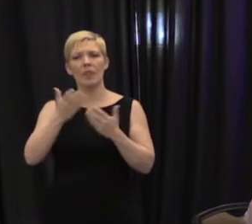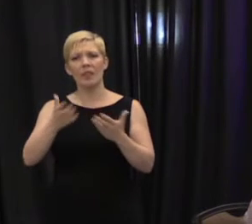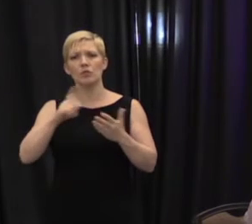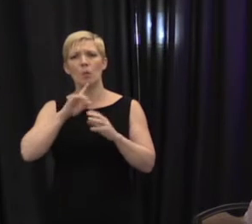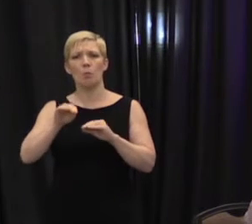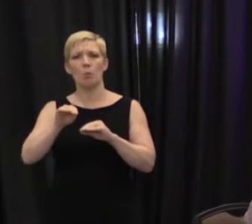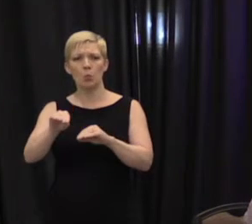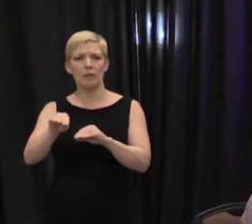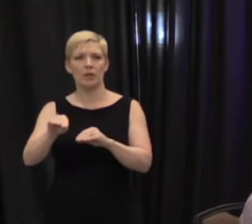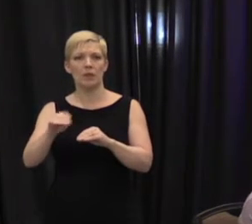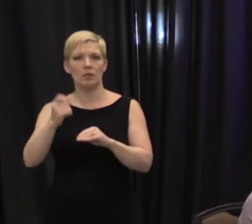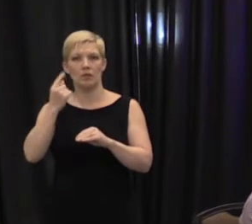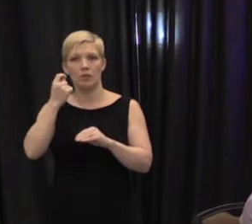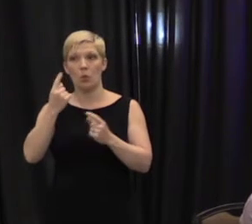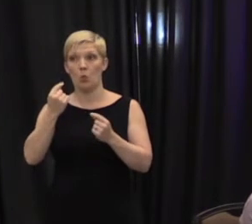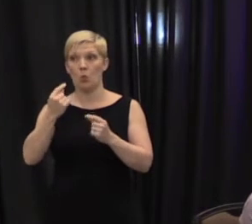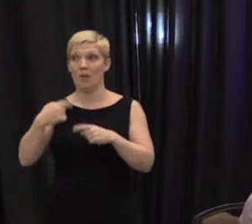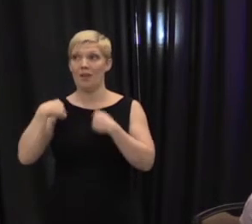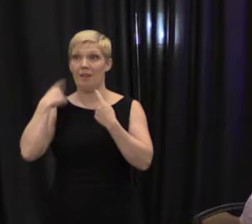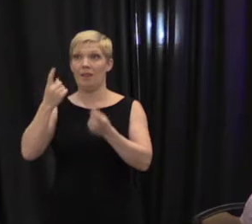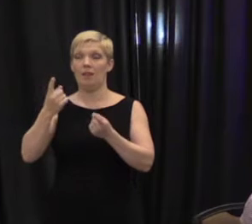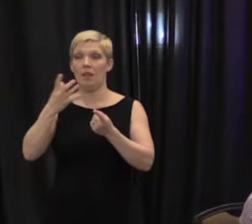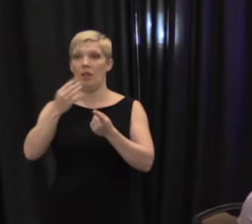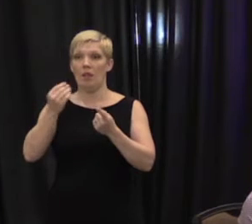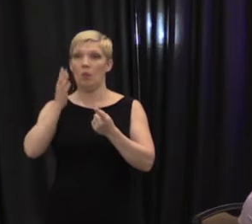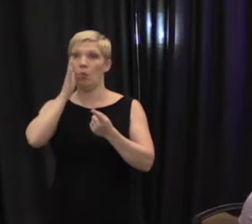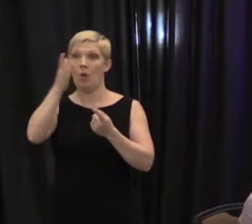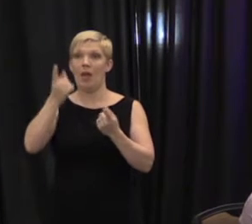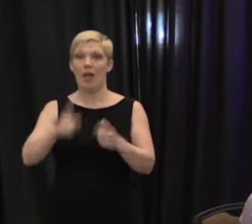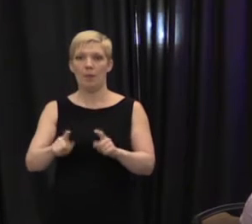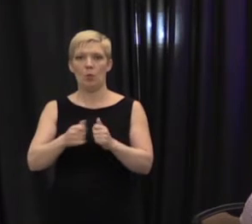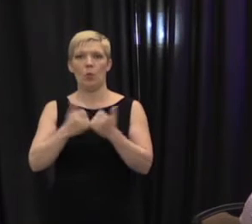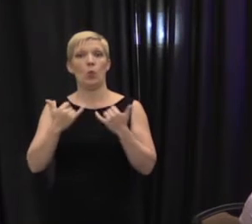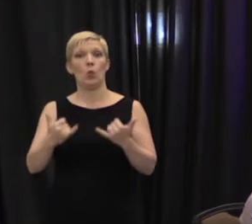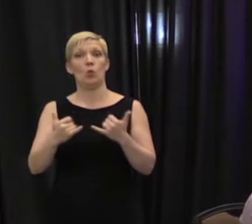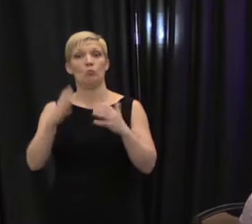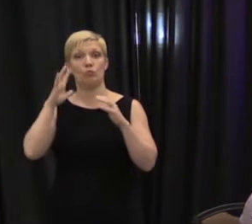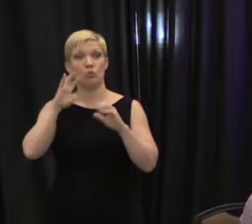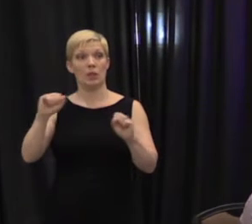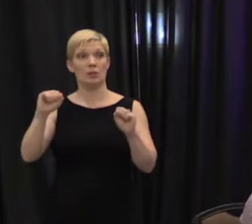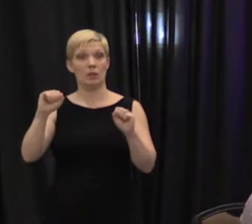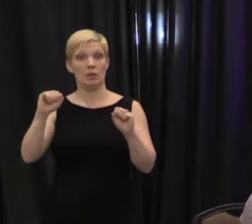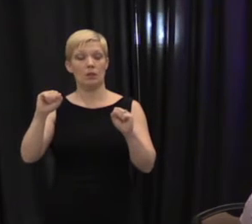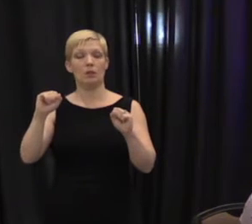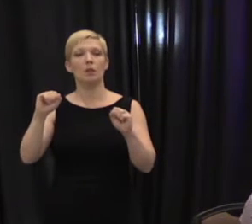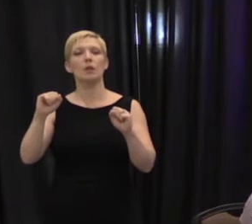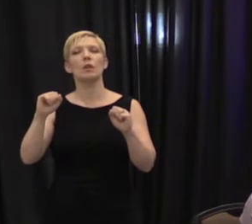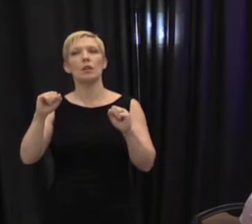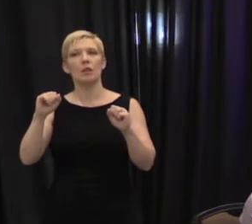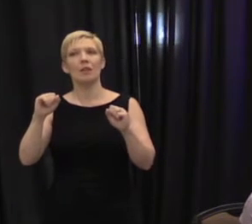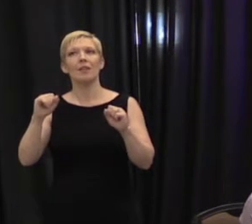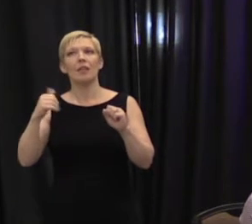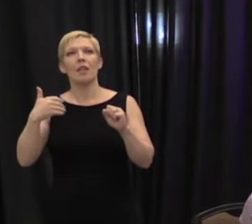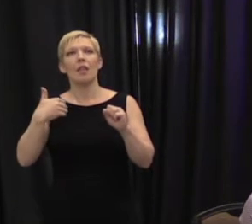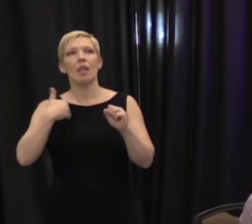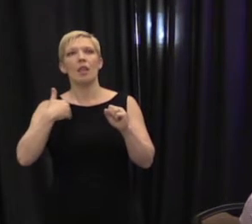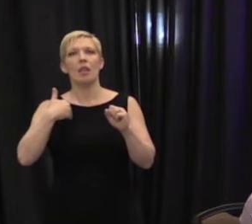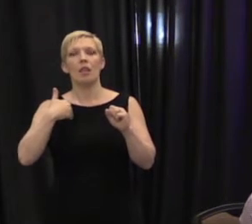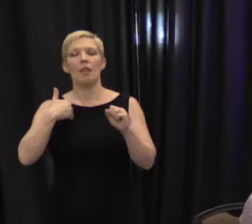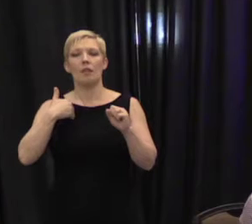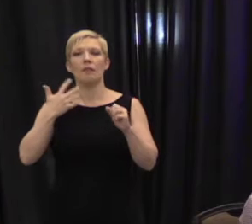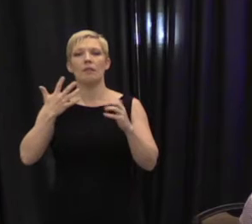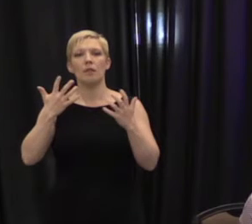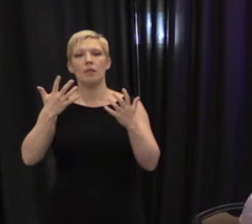whatever's going to happen, you know, whatever has happened and will happen with the current president. There's a greater